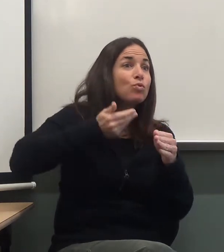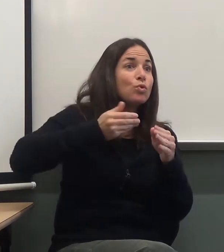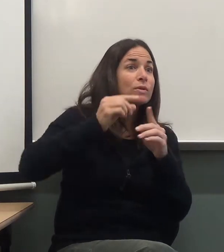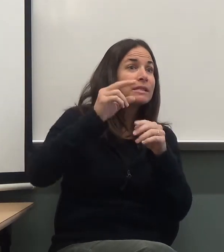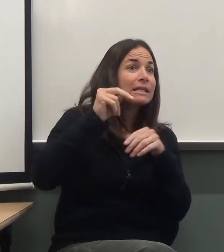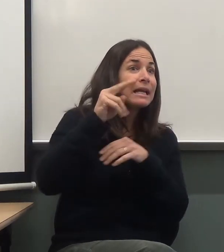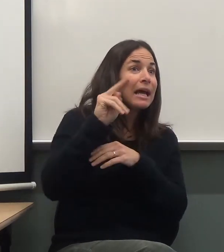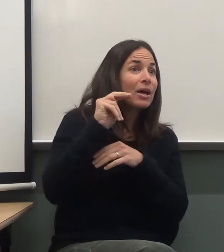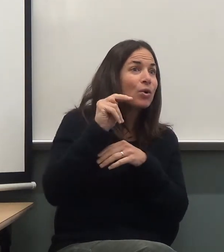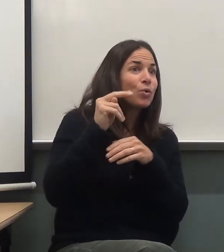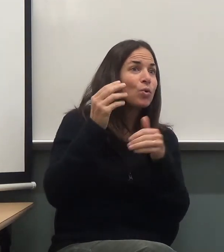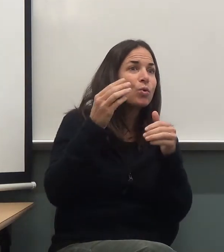Article.